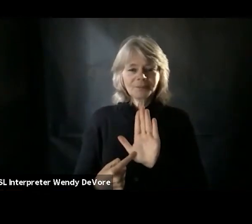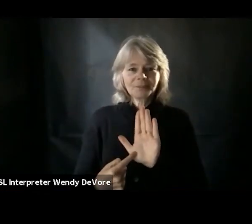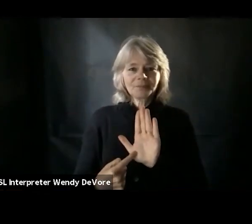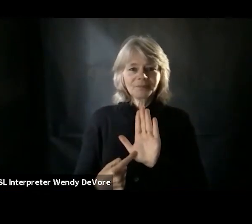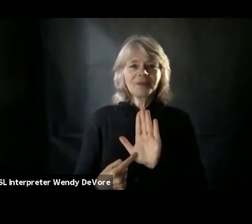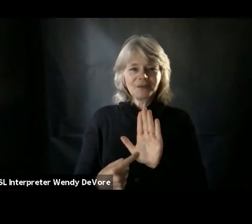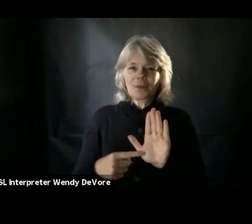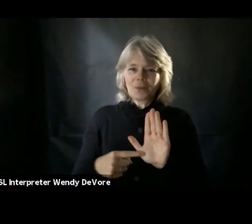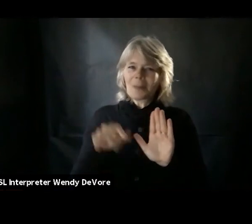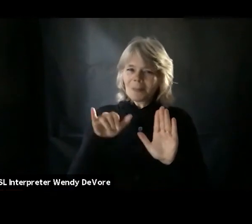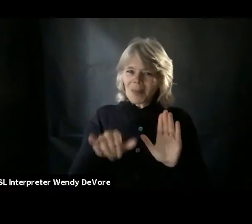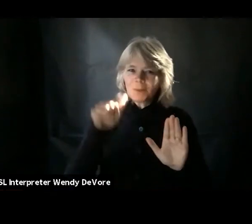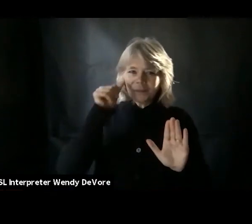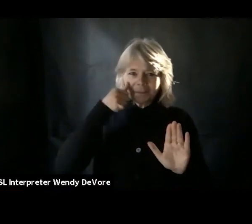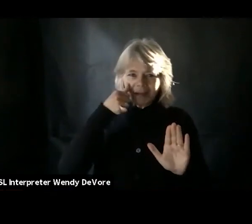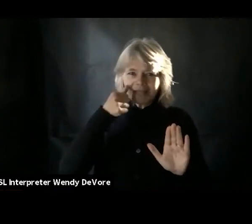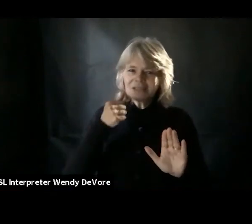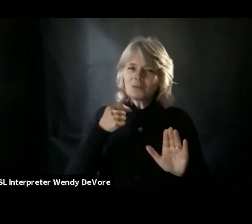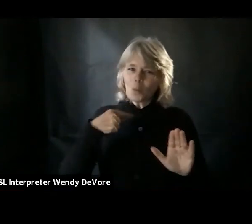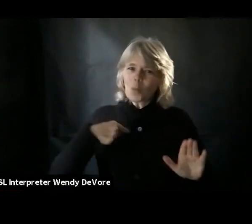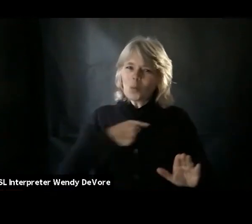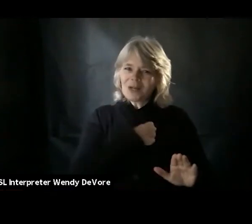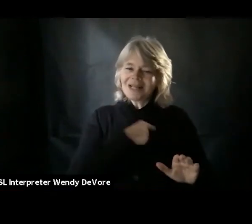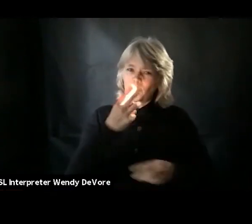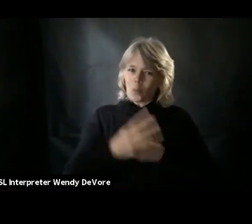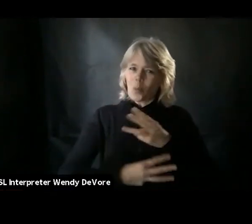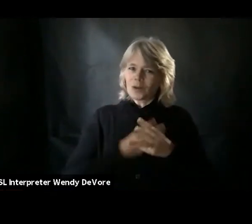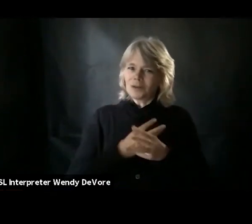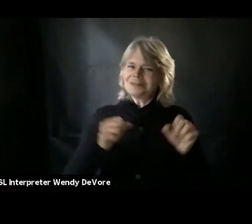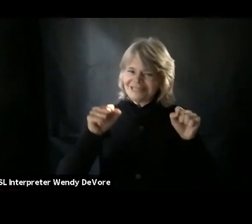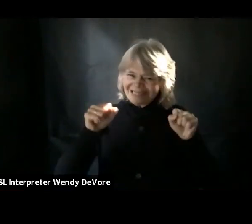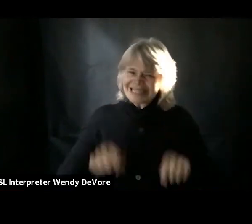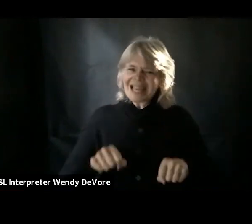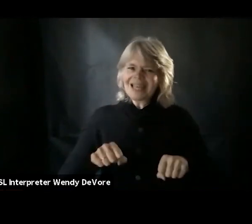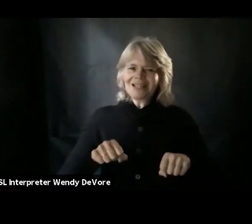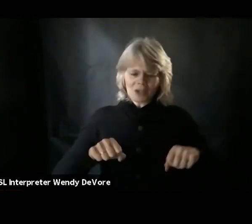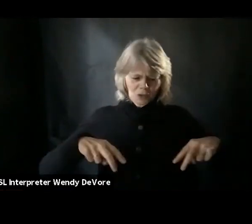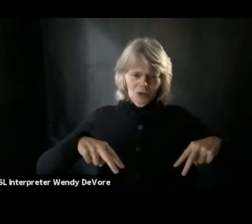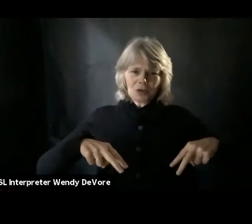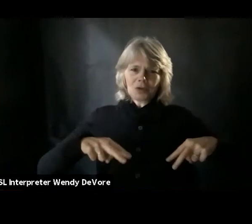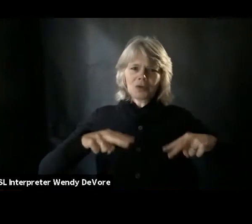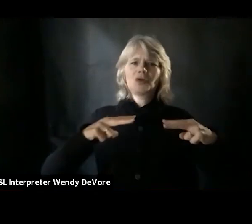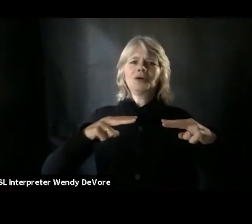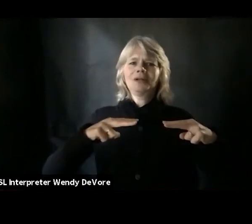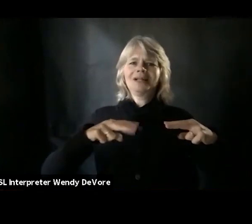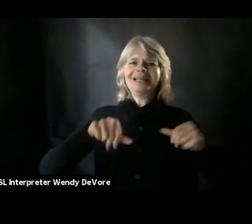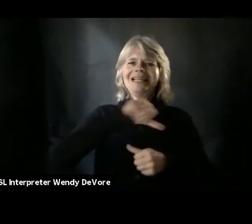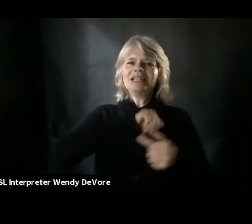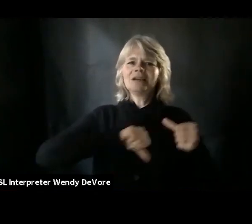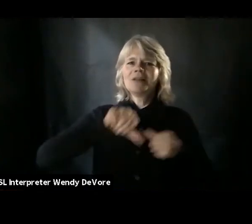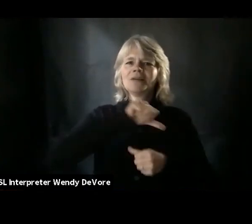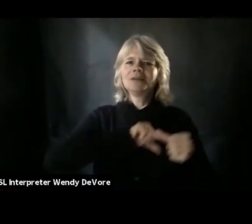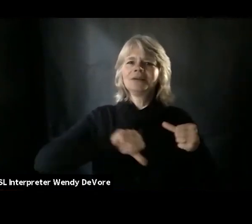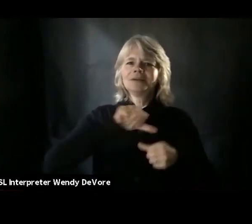reminds us of what the world can look like when we ask God to help us lift up our heads and our